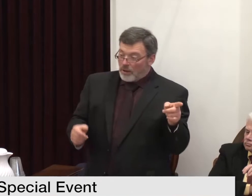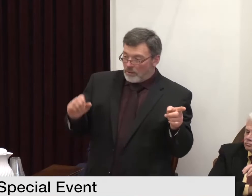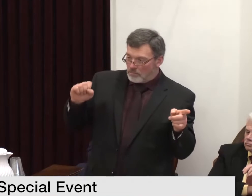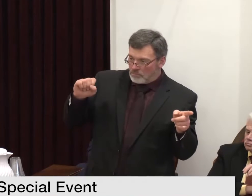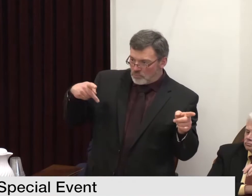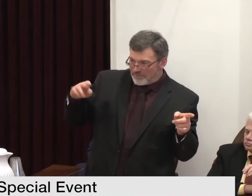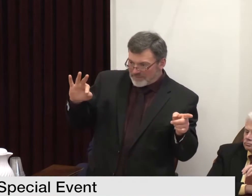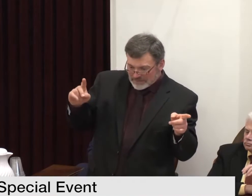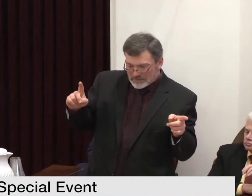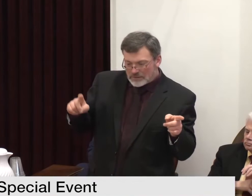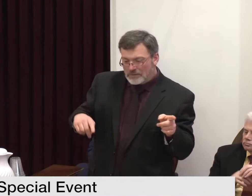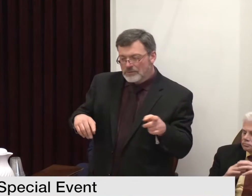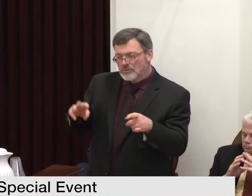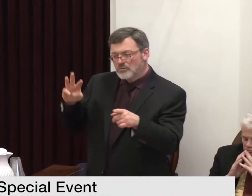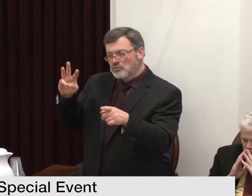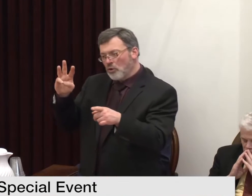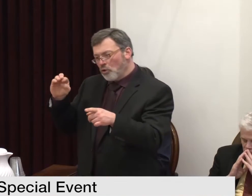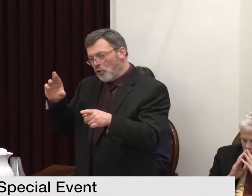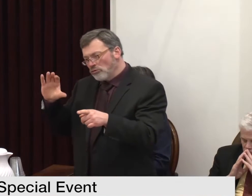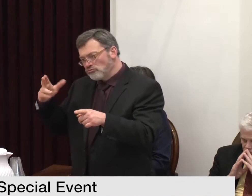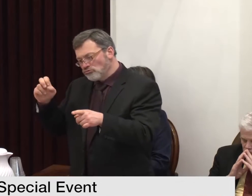many, many, many others.